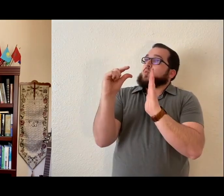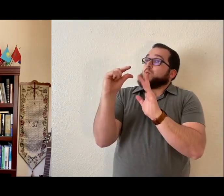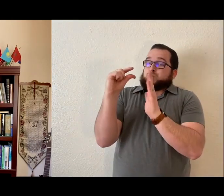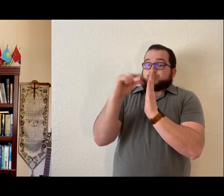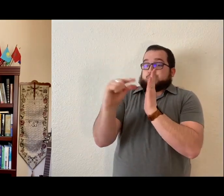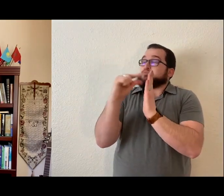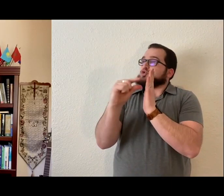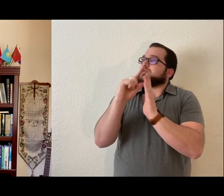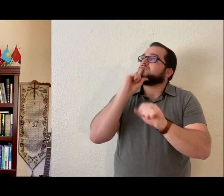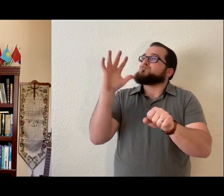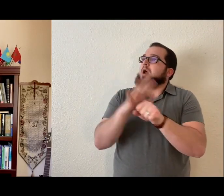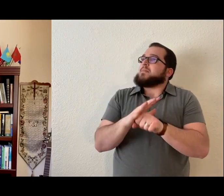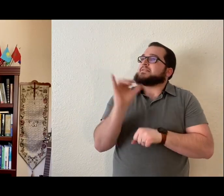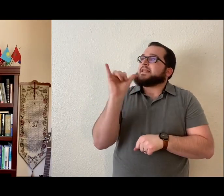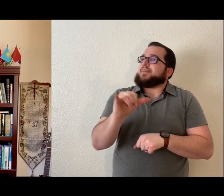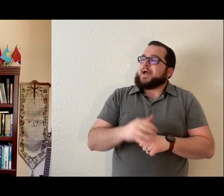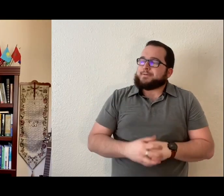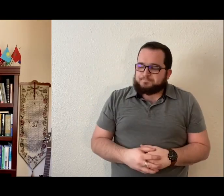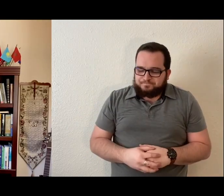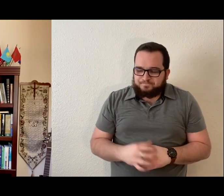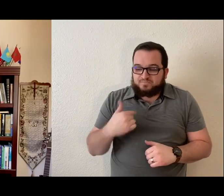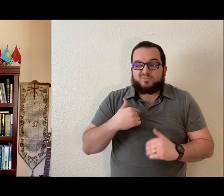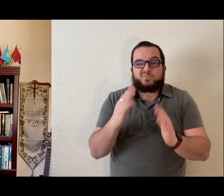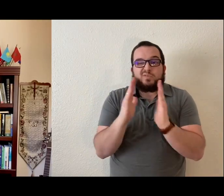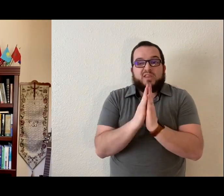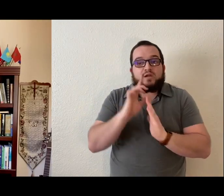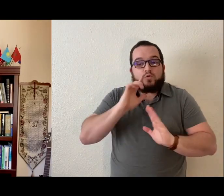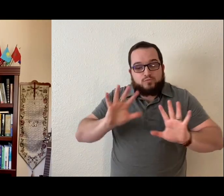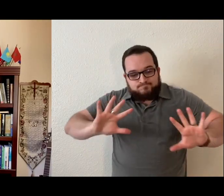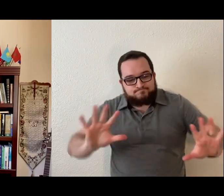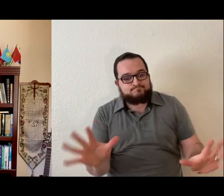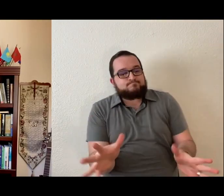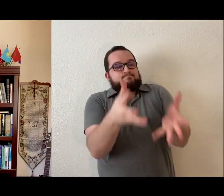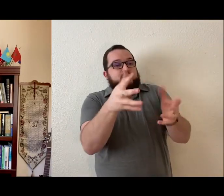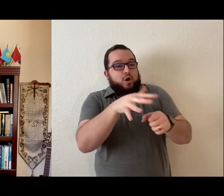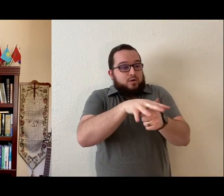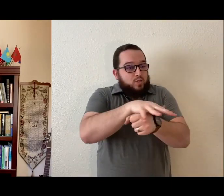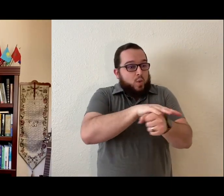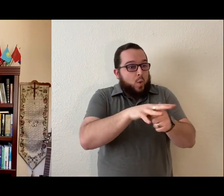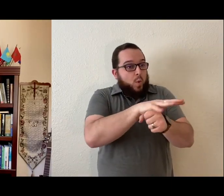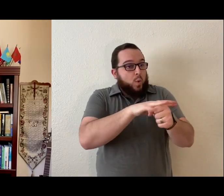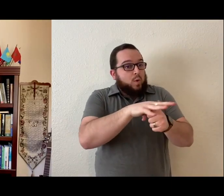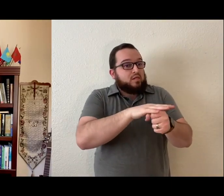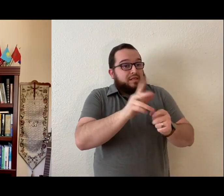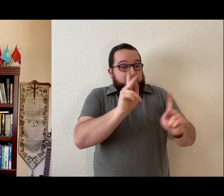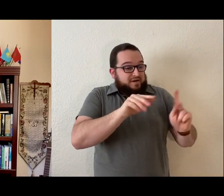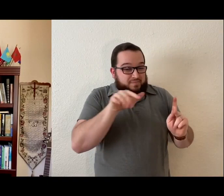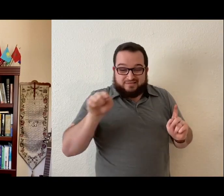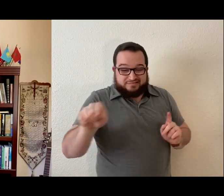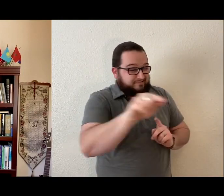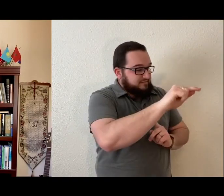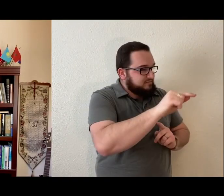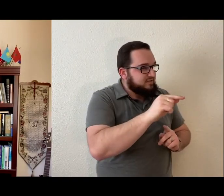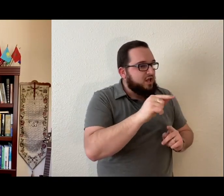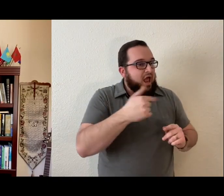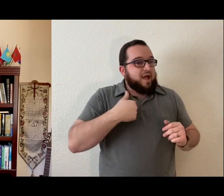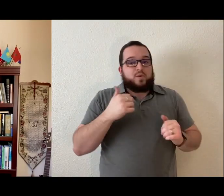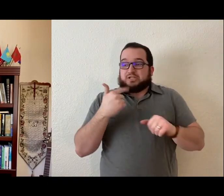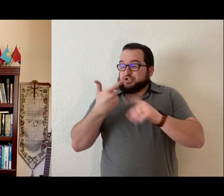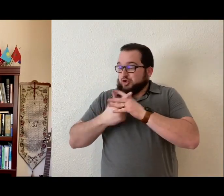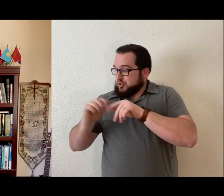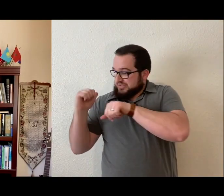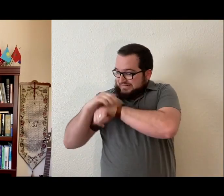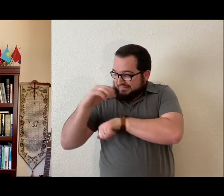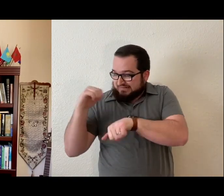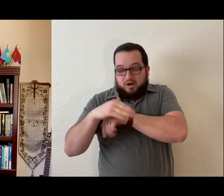promise. Lord, we also pray for workers, that the local churches around the world will send more workers for